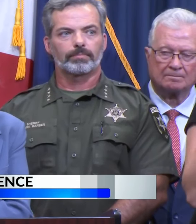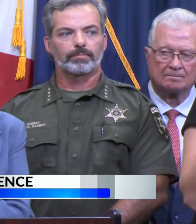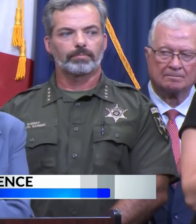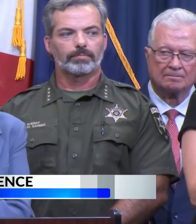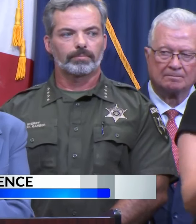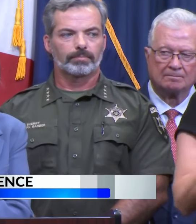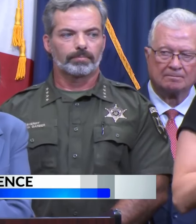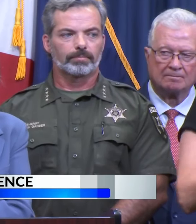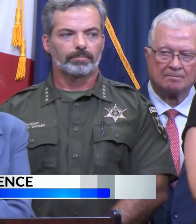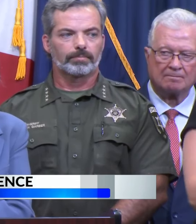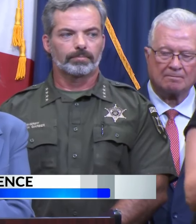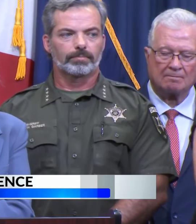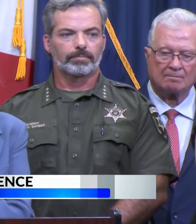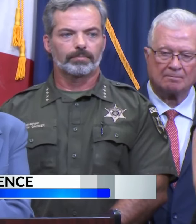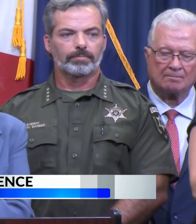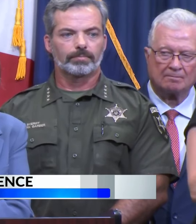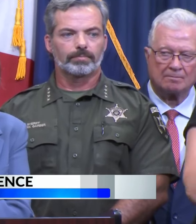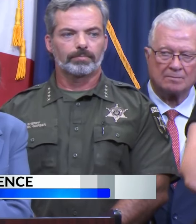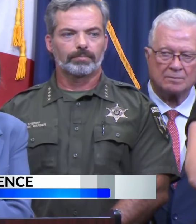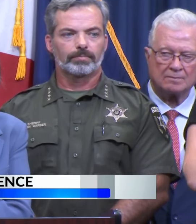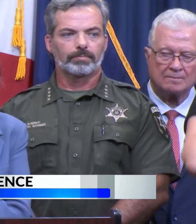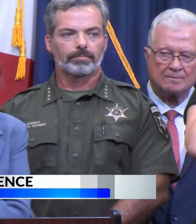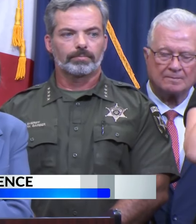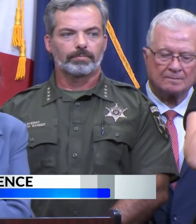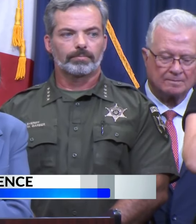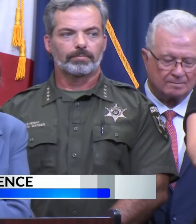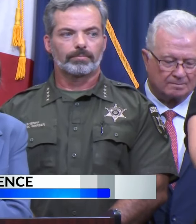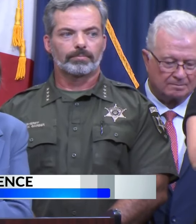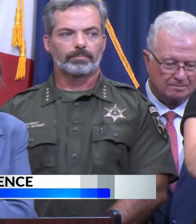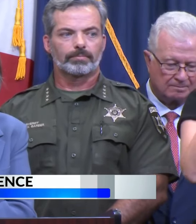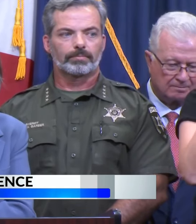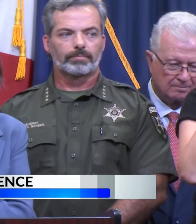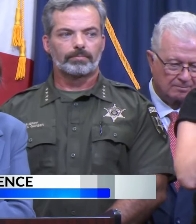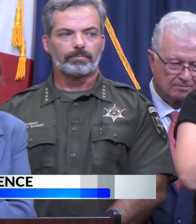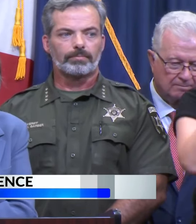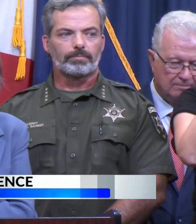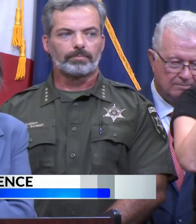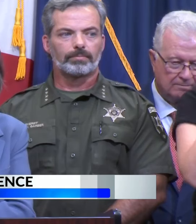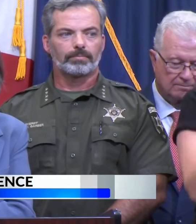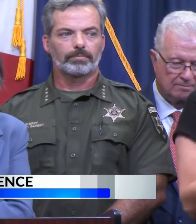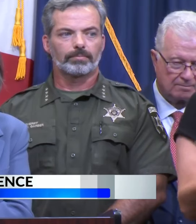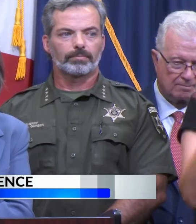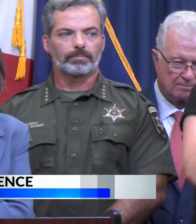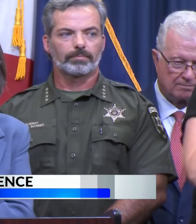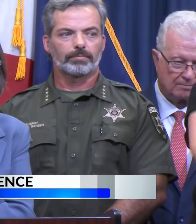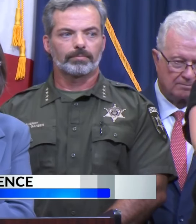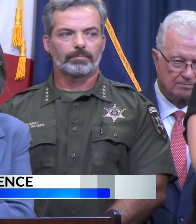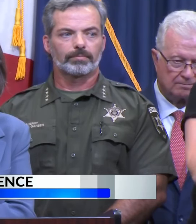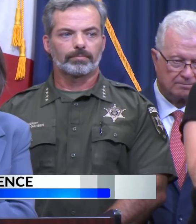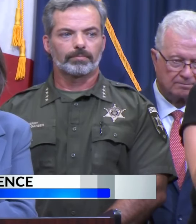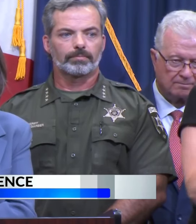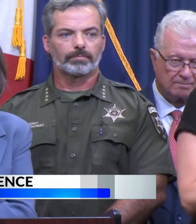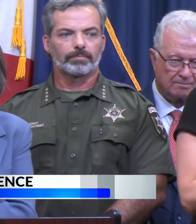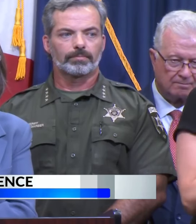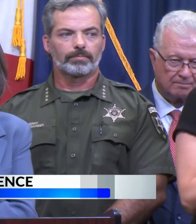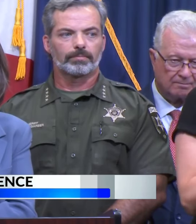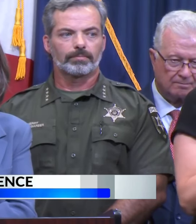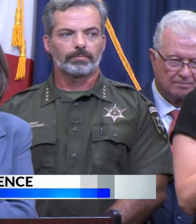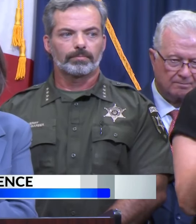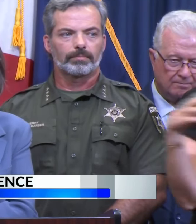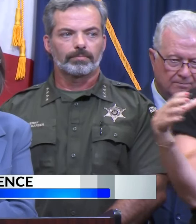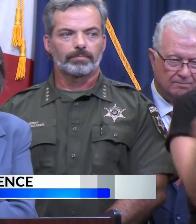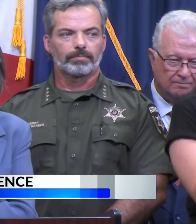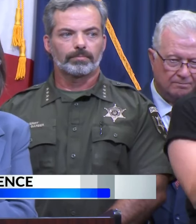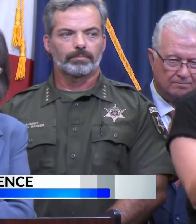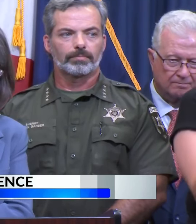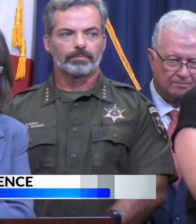gathered everybody at the EOC at 1. We expect to do that again and to have another press conference tomorrow afternoon. It is